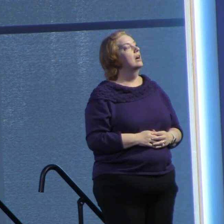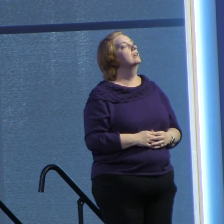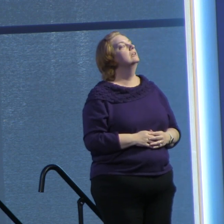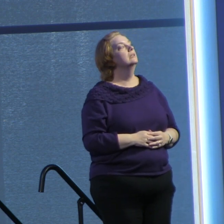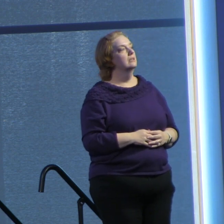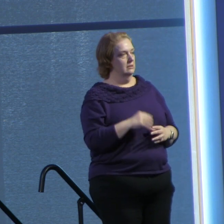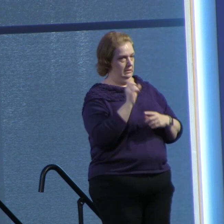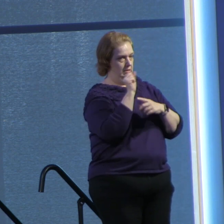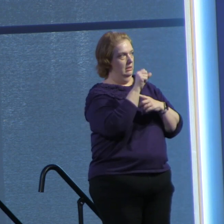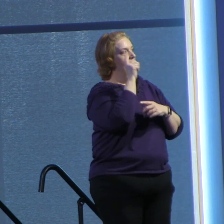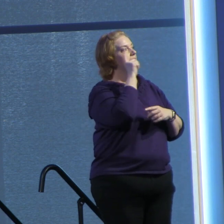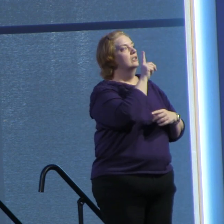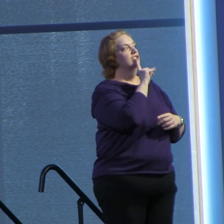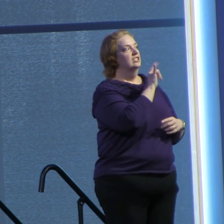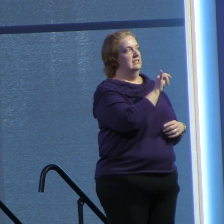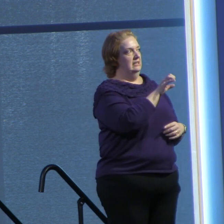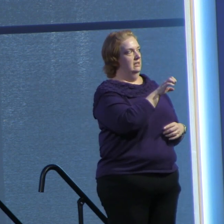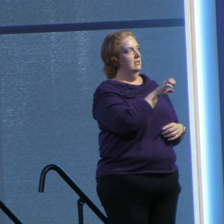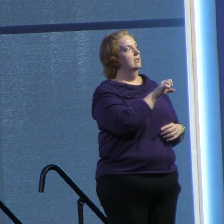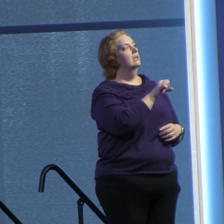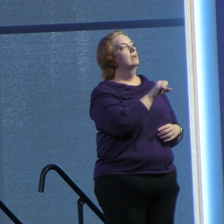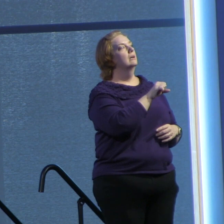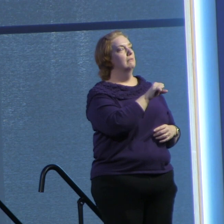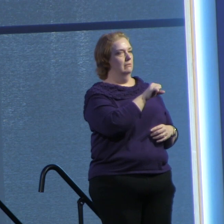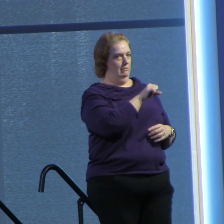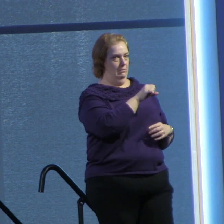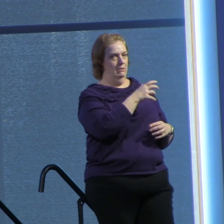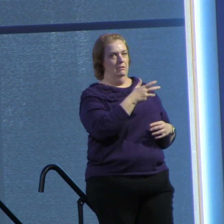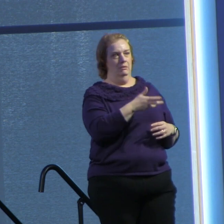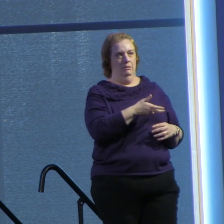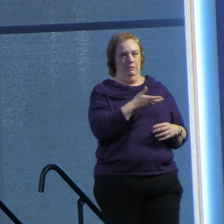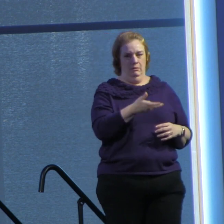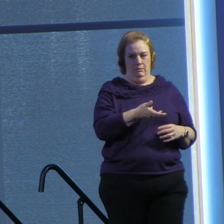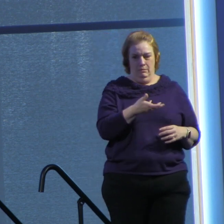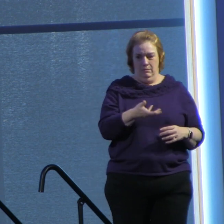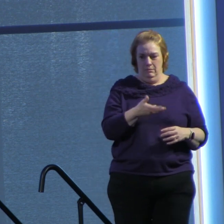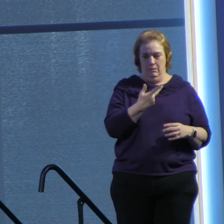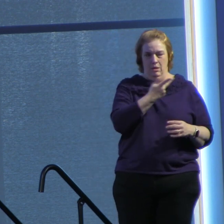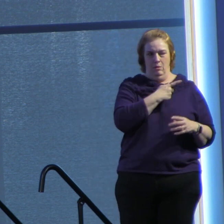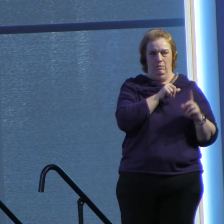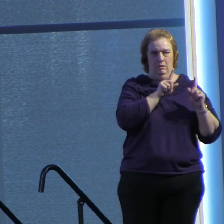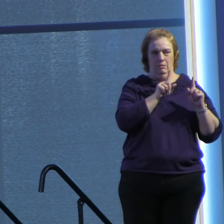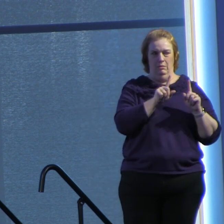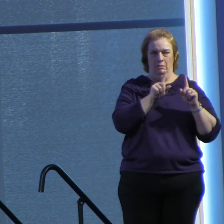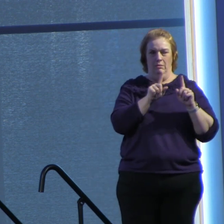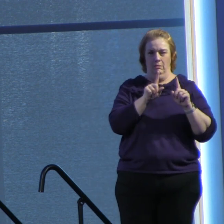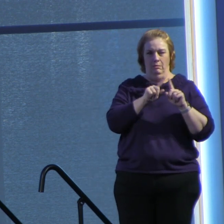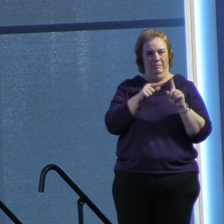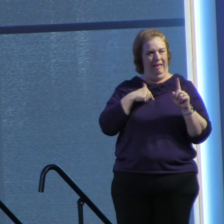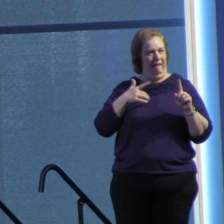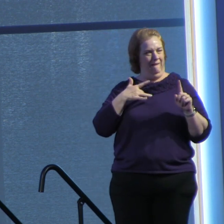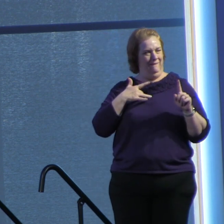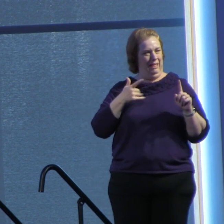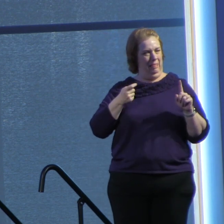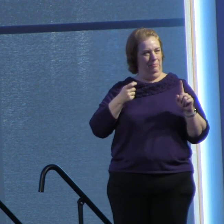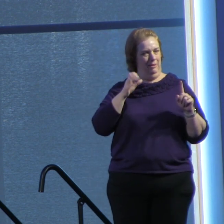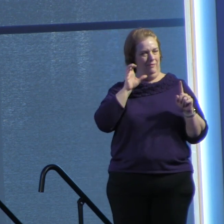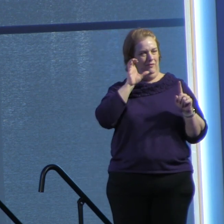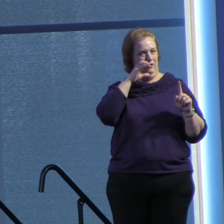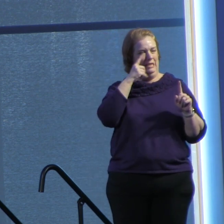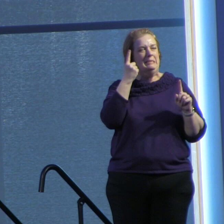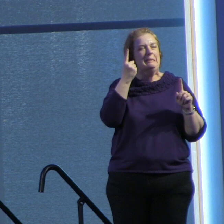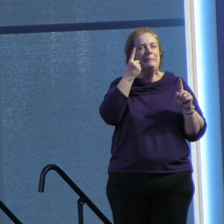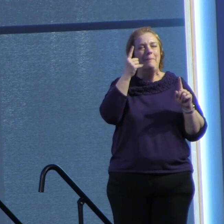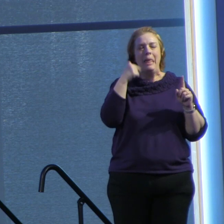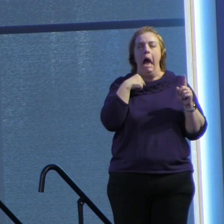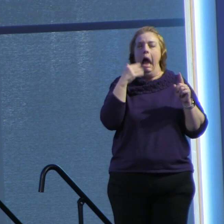yes." And we are walking down that long hall, but I'm not feeling the same way anymore. I know I'm